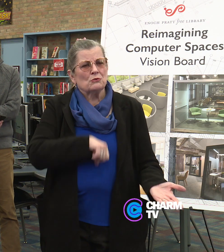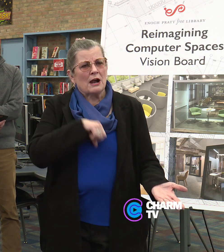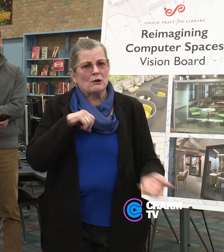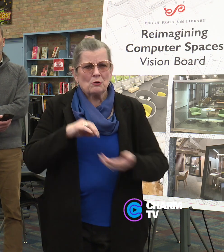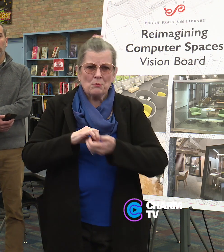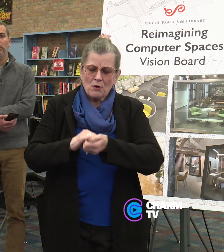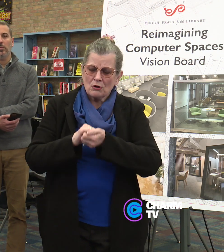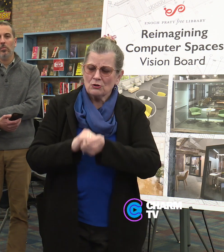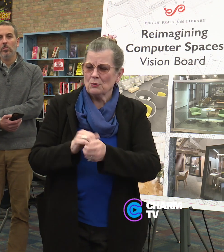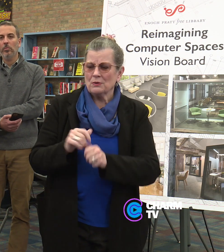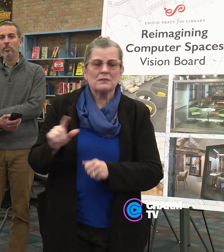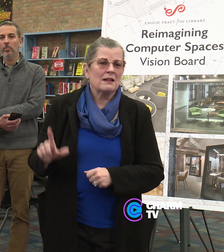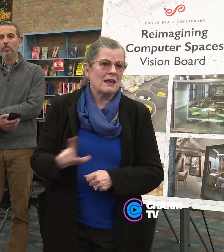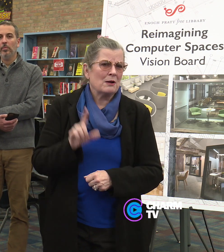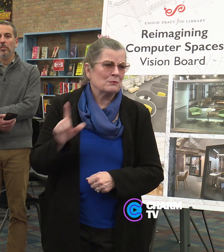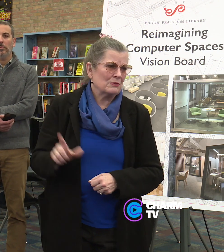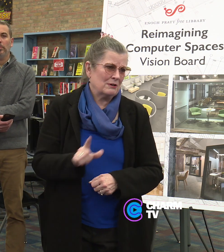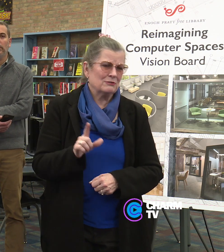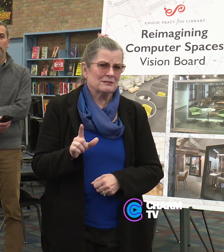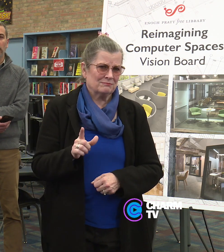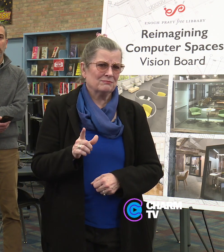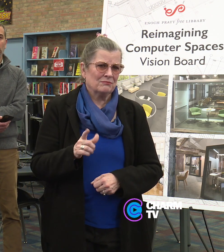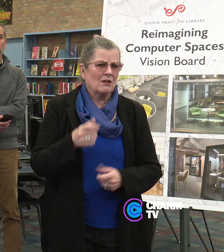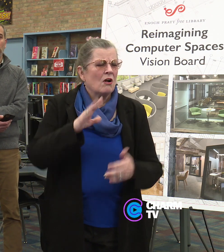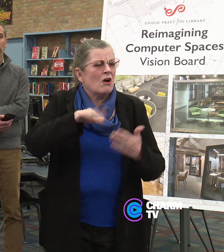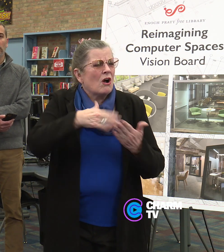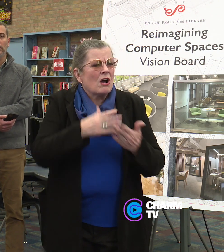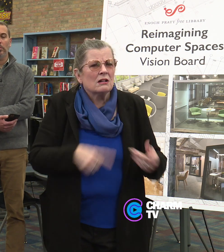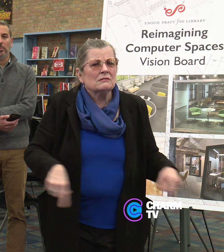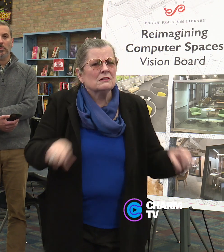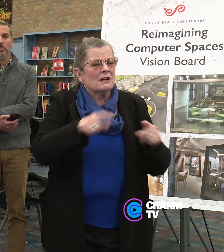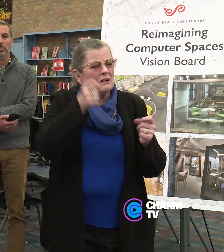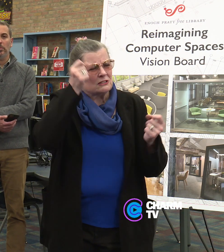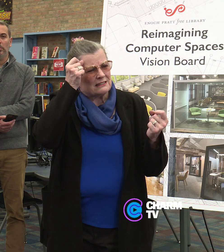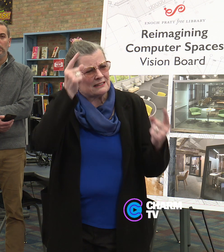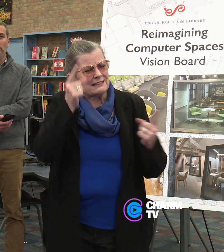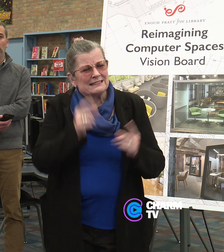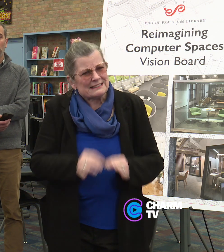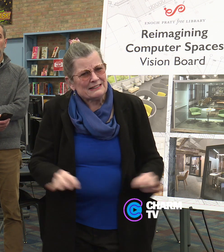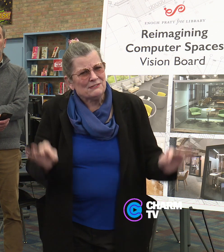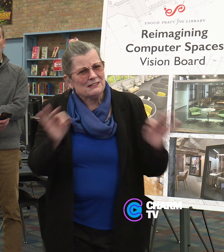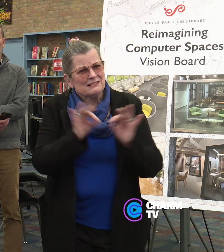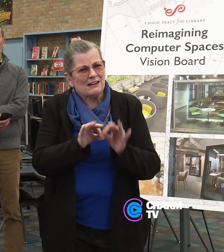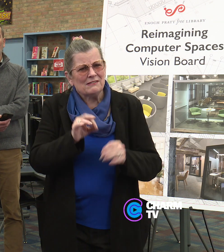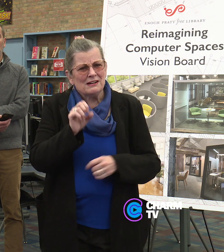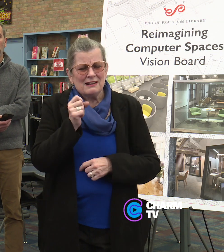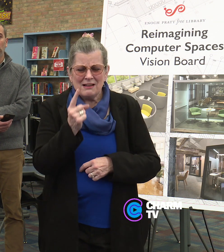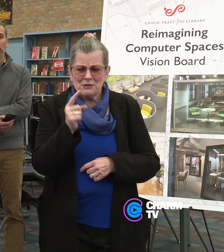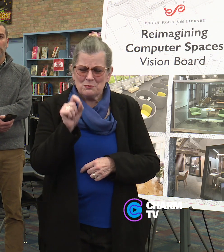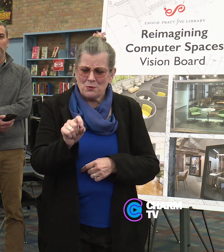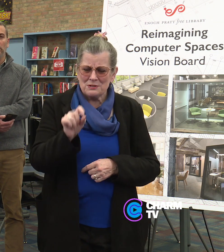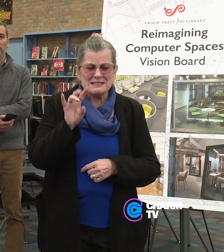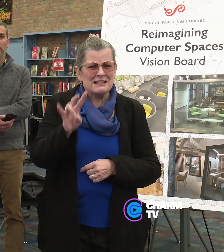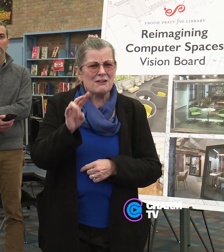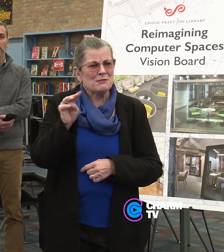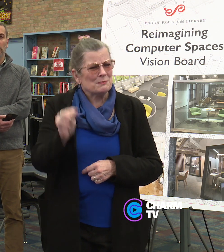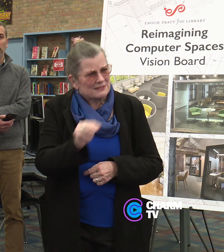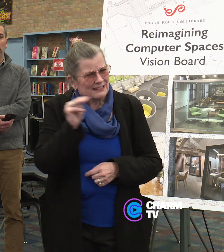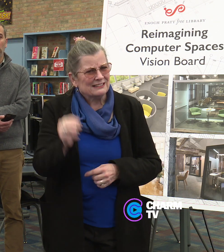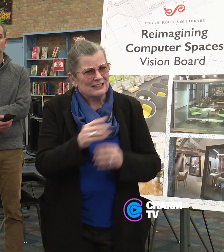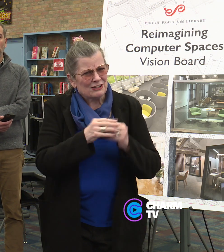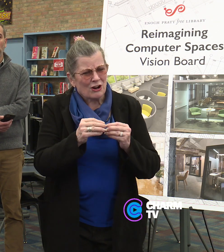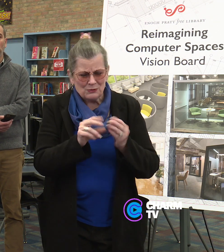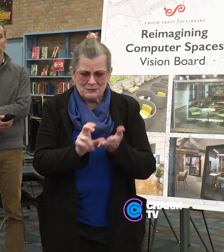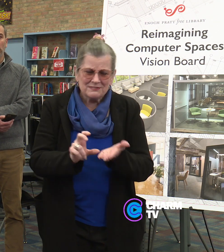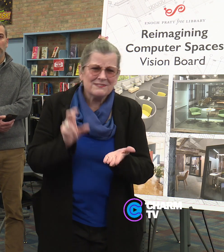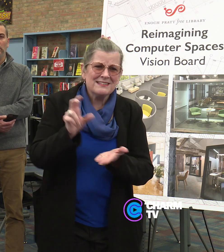today as we all realize the significance that this $11.7 million of ARPA into the expansion of